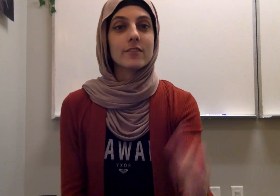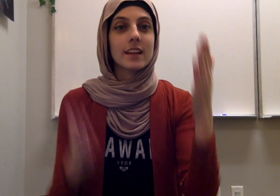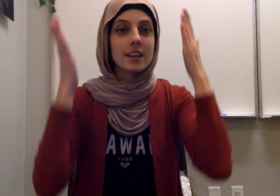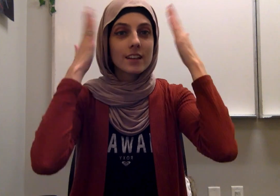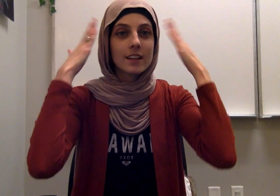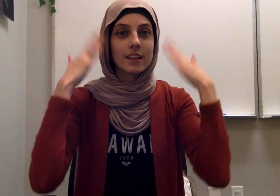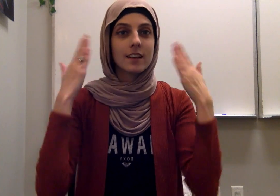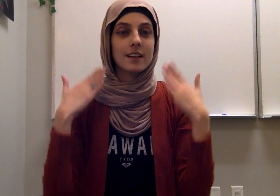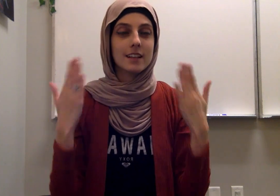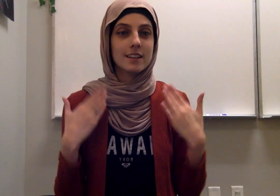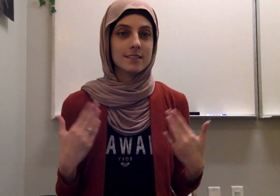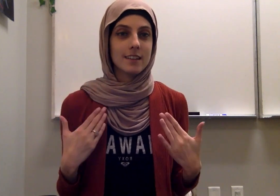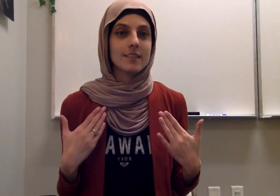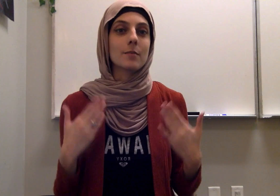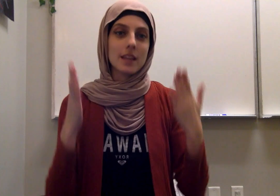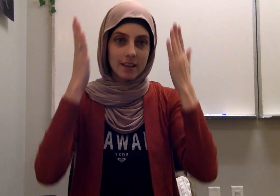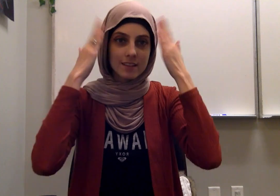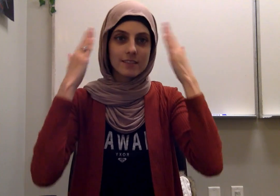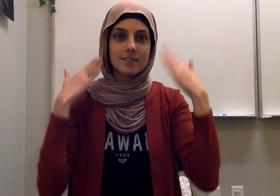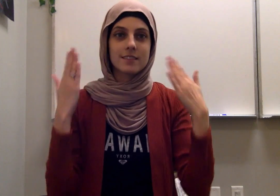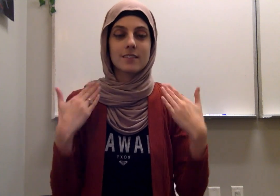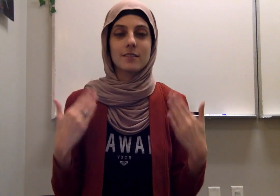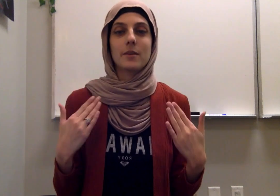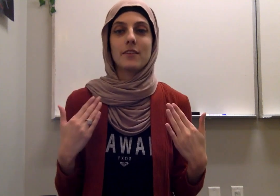Wavy, same thing, wavy.